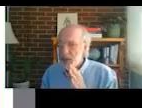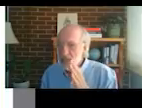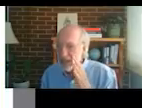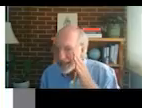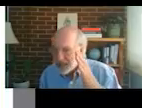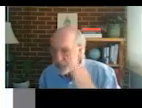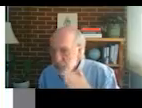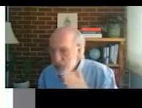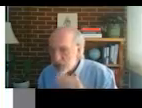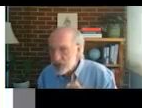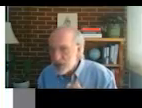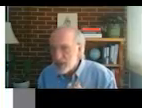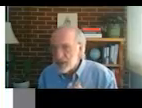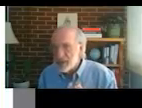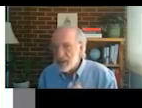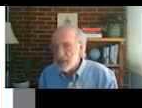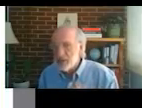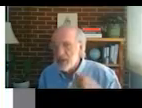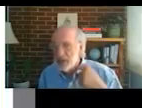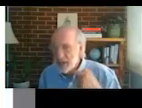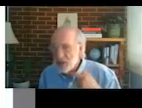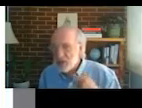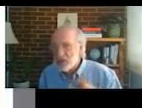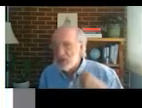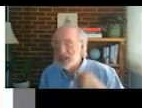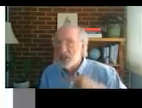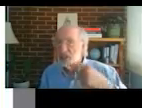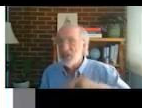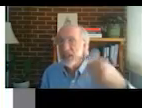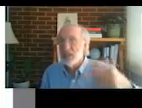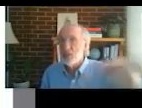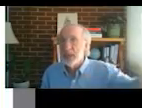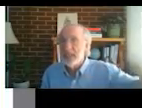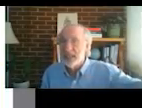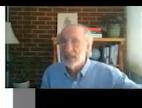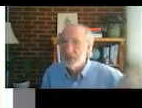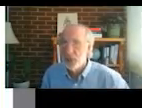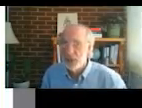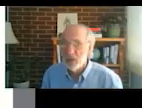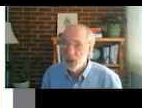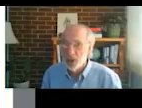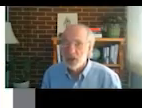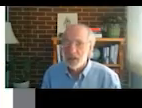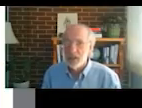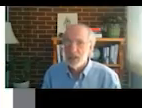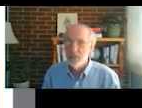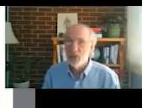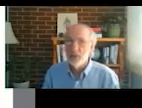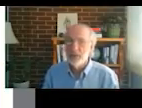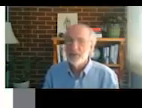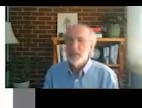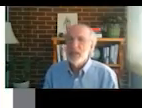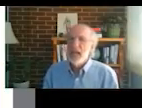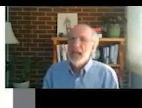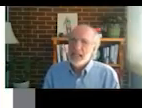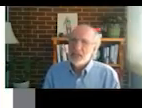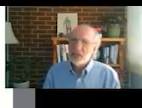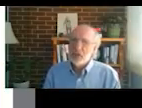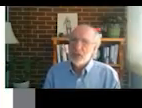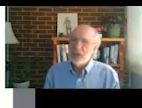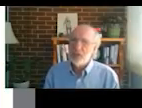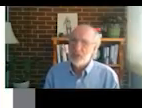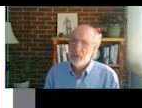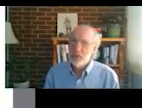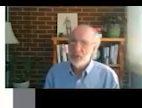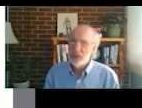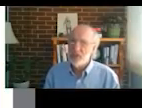what is important to the child at the time can lead you to teach them to say the right thing for what they want in the moment. As you're